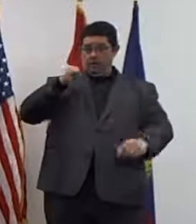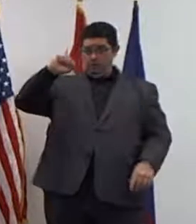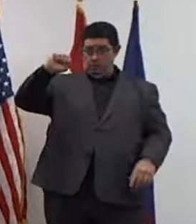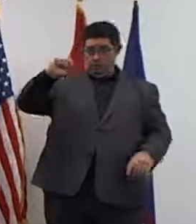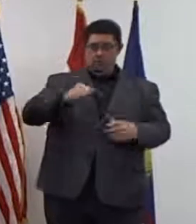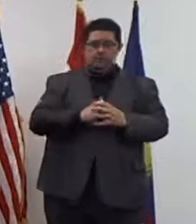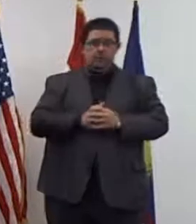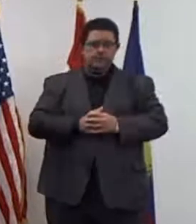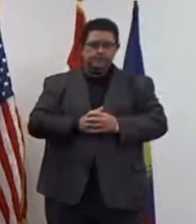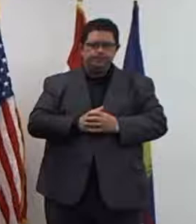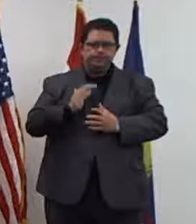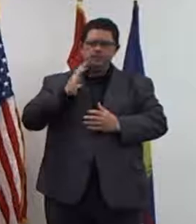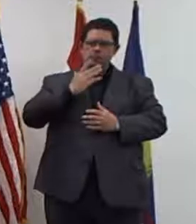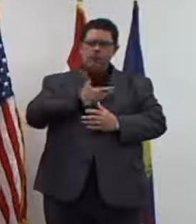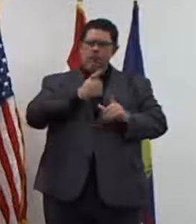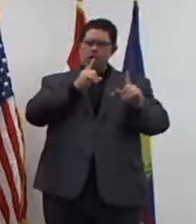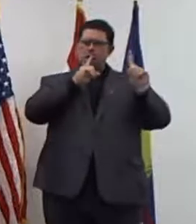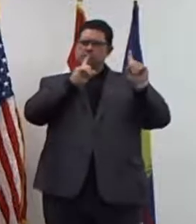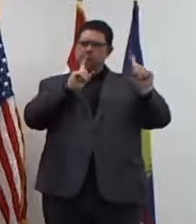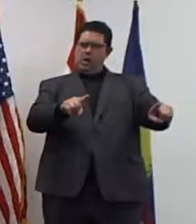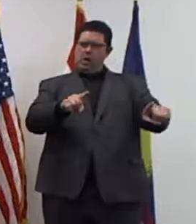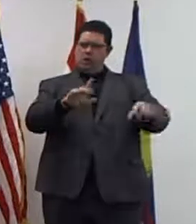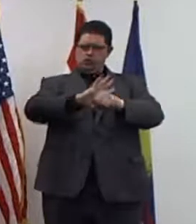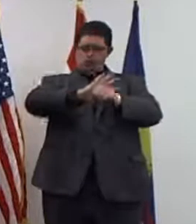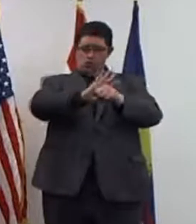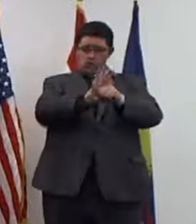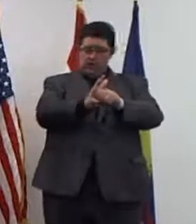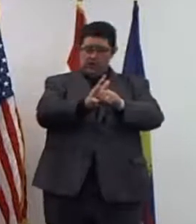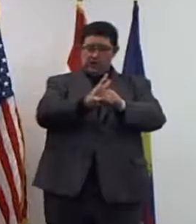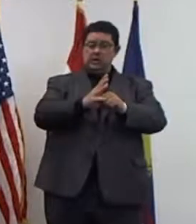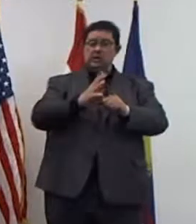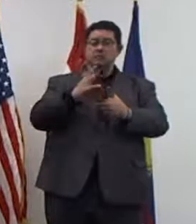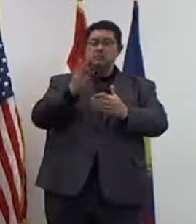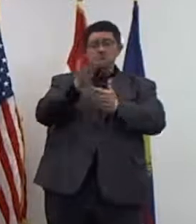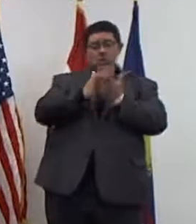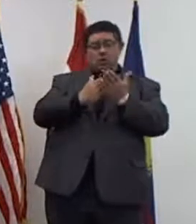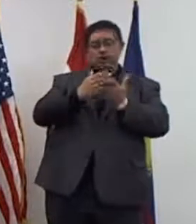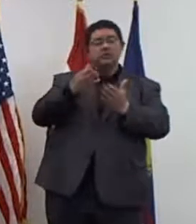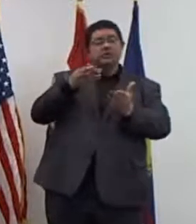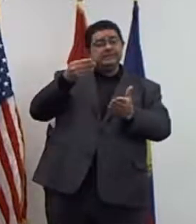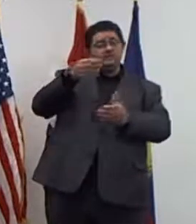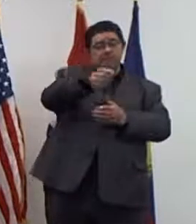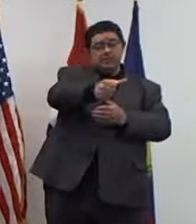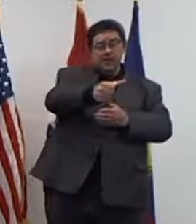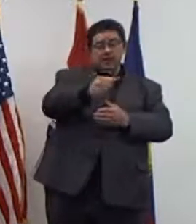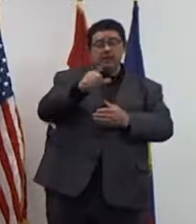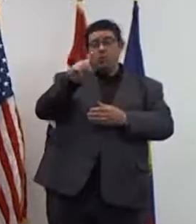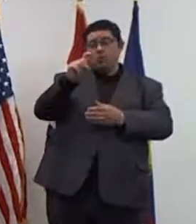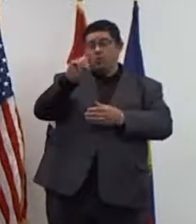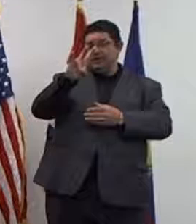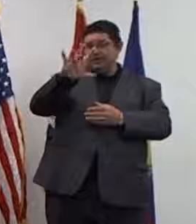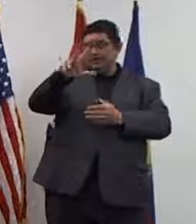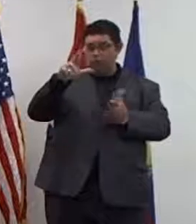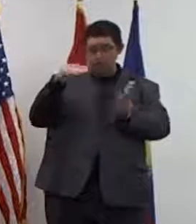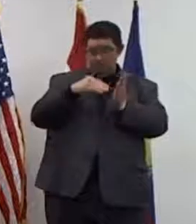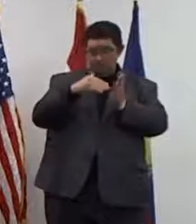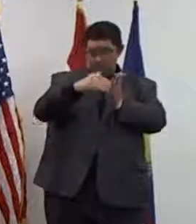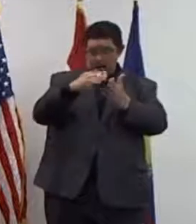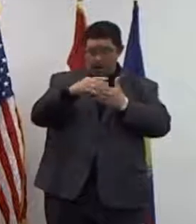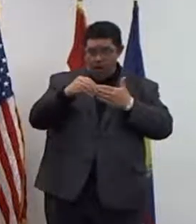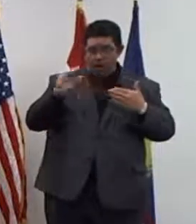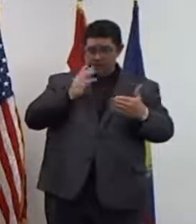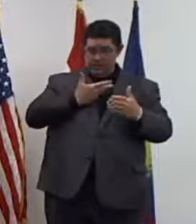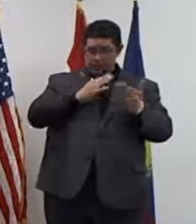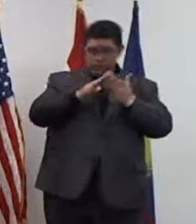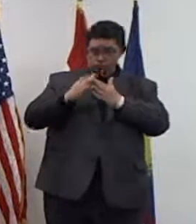Our response to the COVID-19 crisis includes spending the federal stimulus grant of $173 million in our community